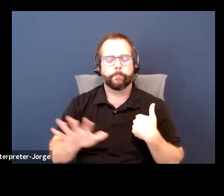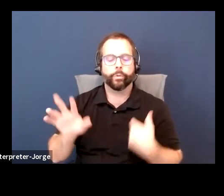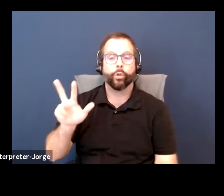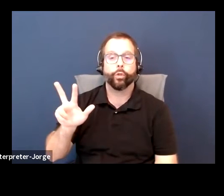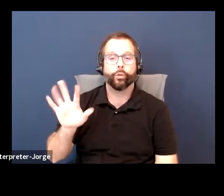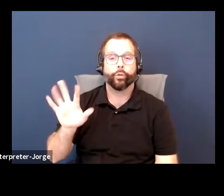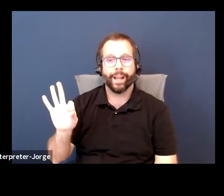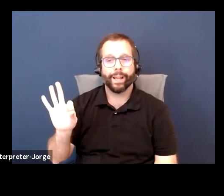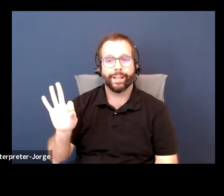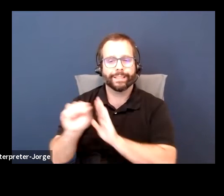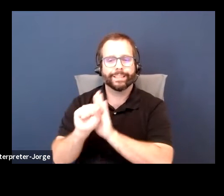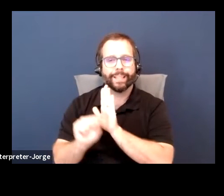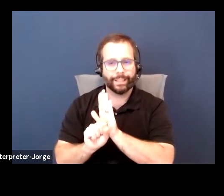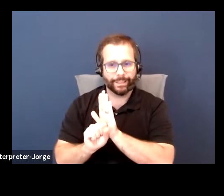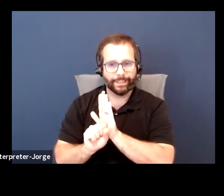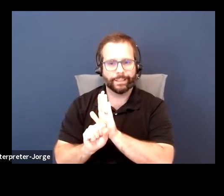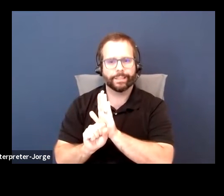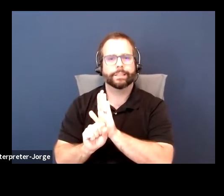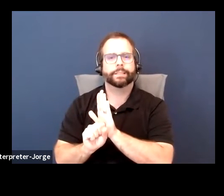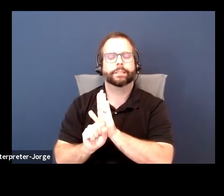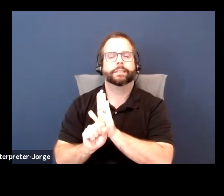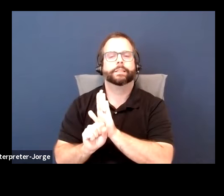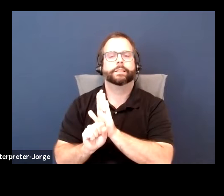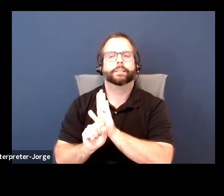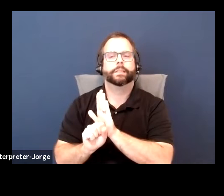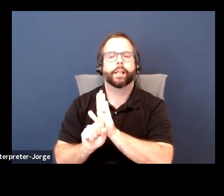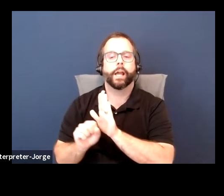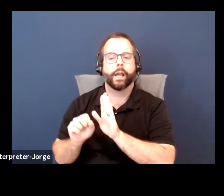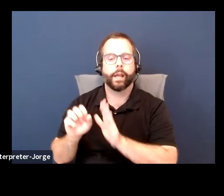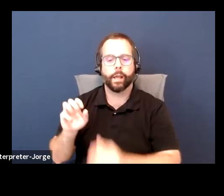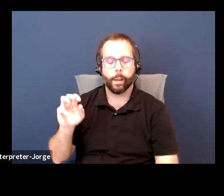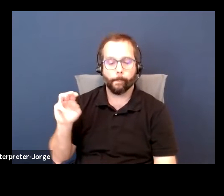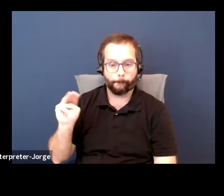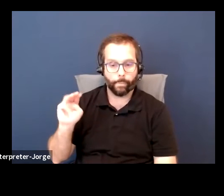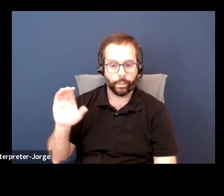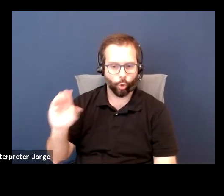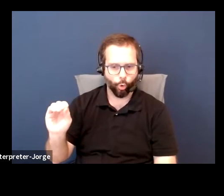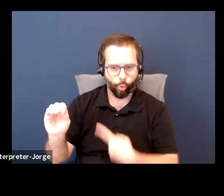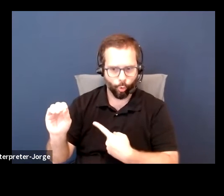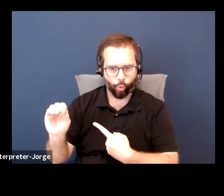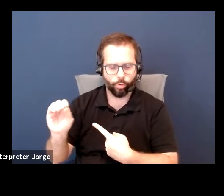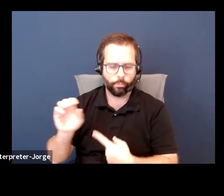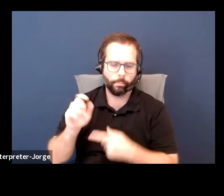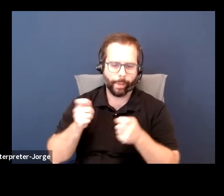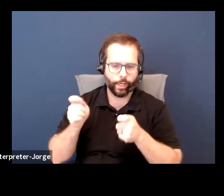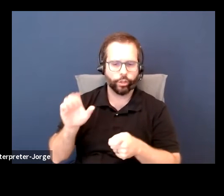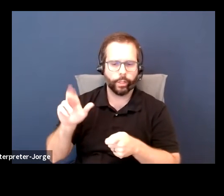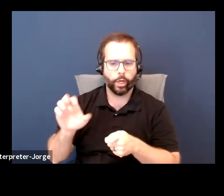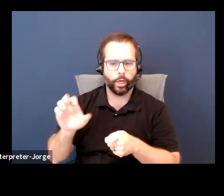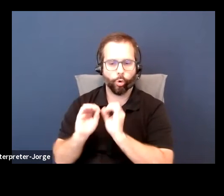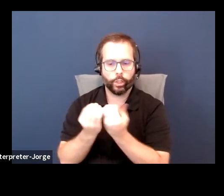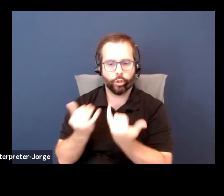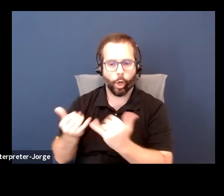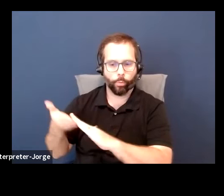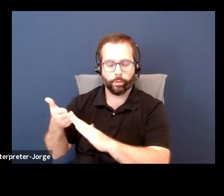39 states to where managed care organizations are operating at this point, maybe a little bit